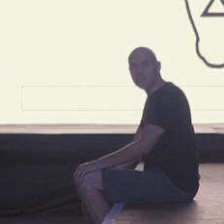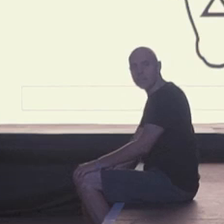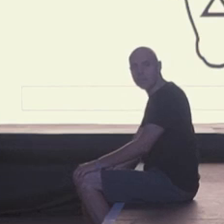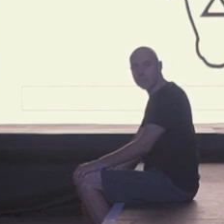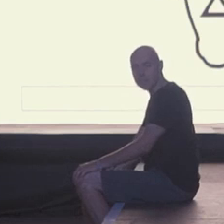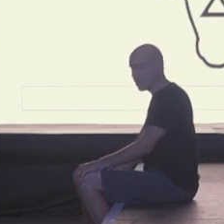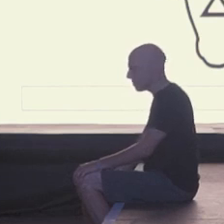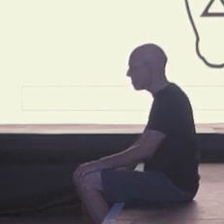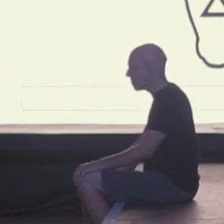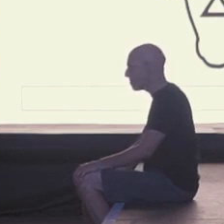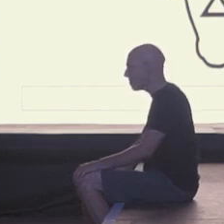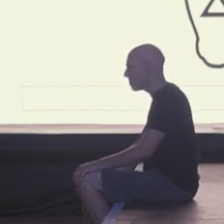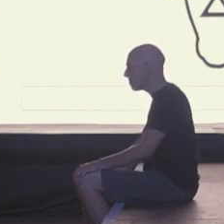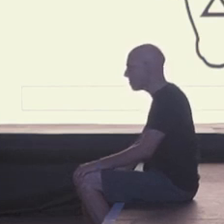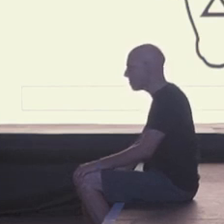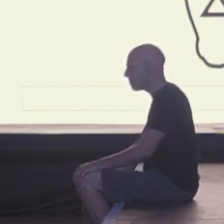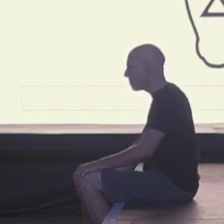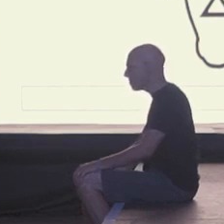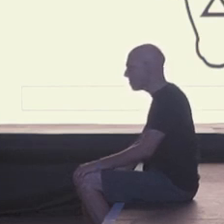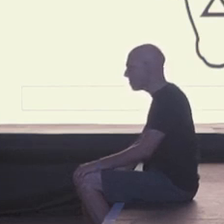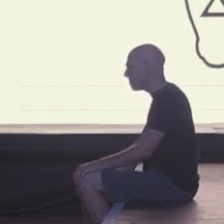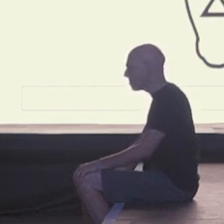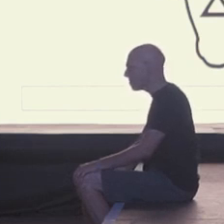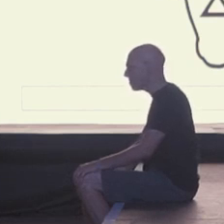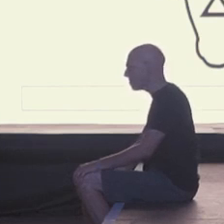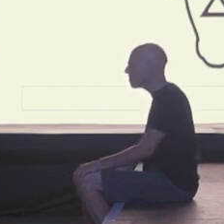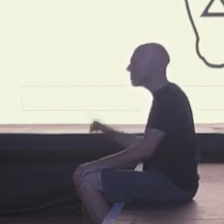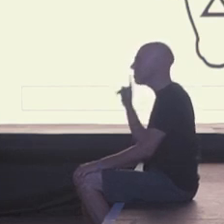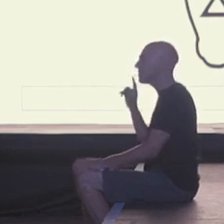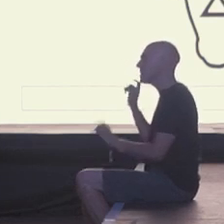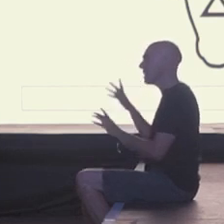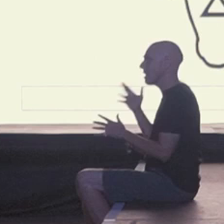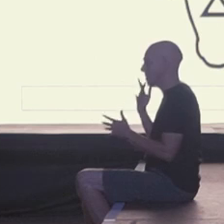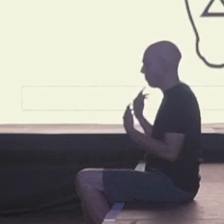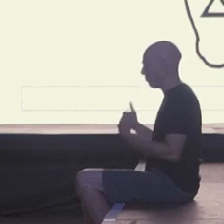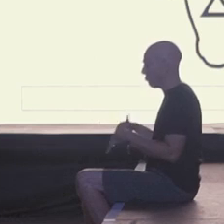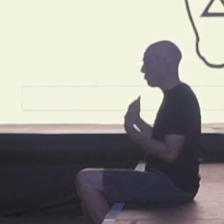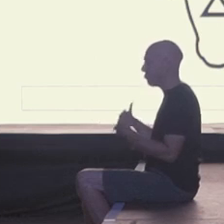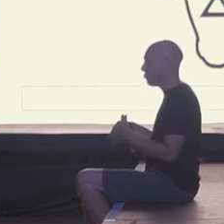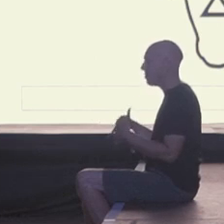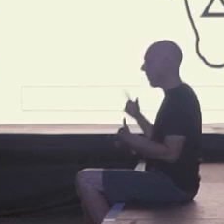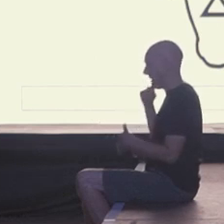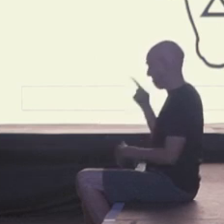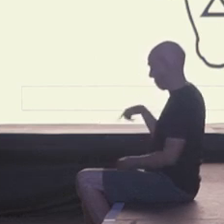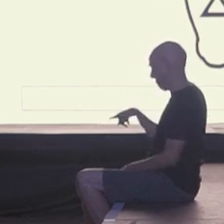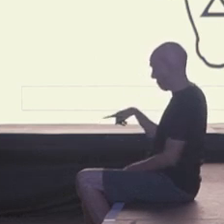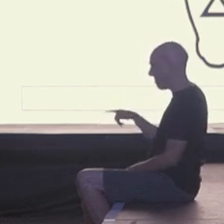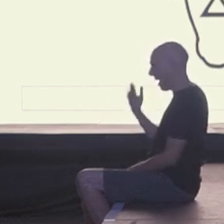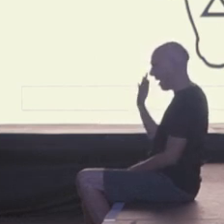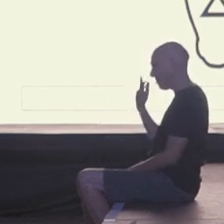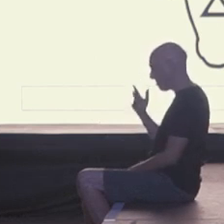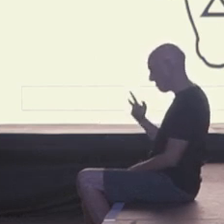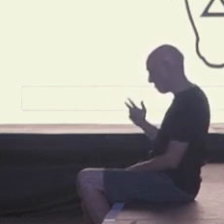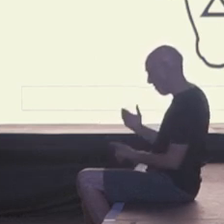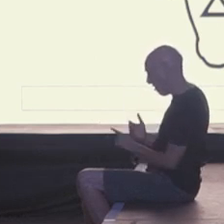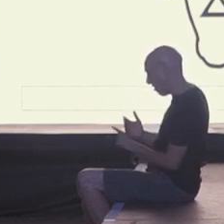Hi. I wanted to say that I think it's so incredible that you guys are mostly all in your early 20s in Animal Rebellion,